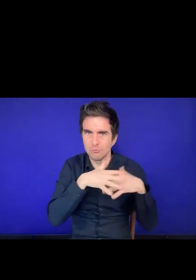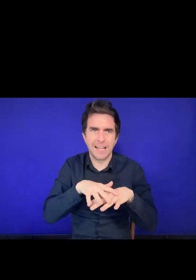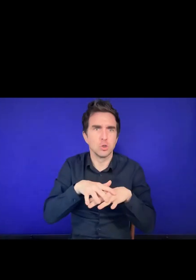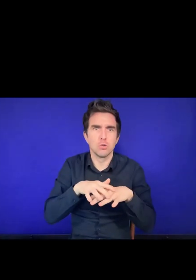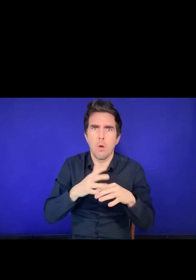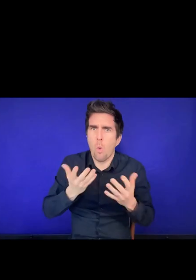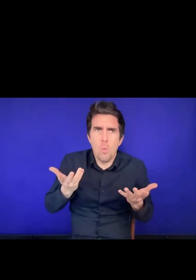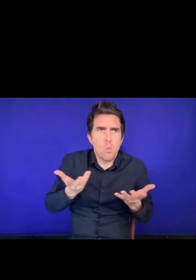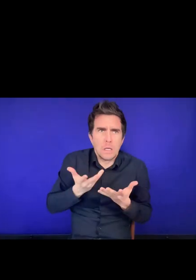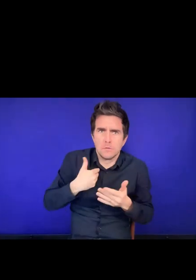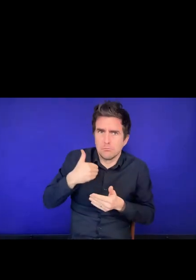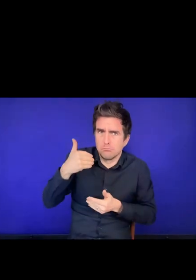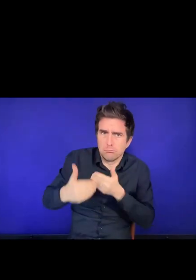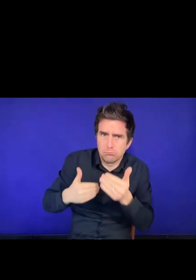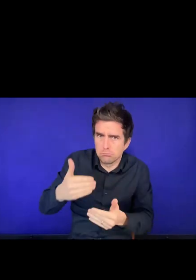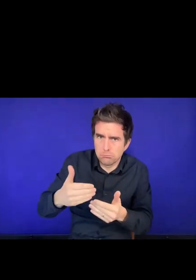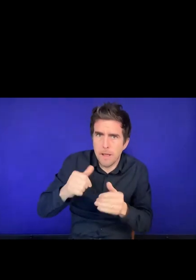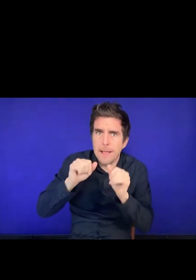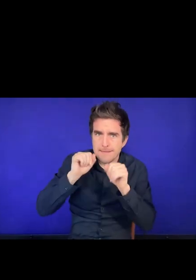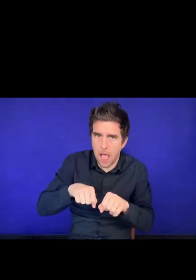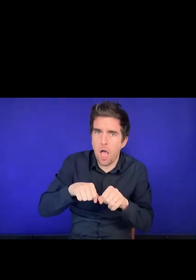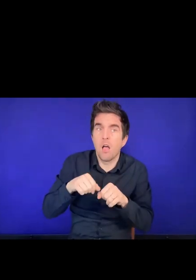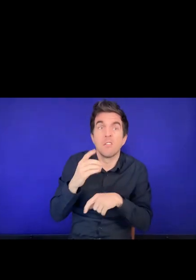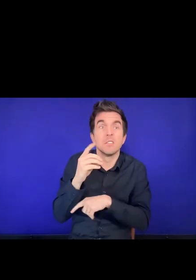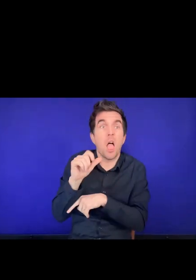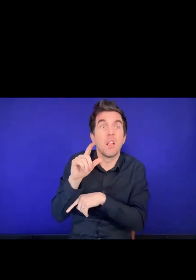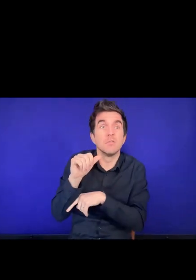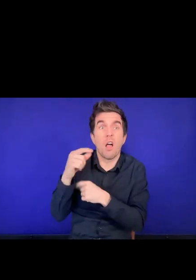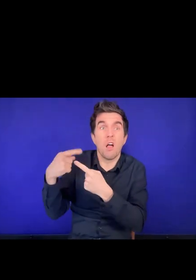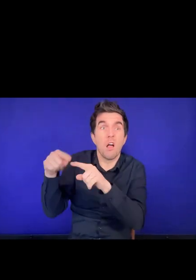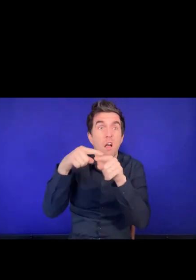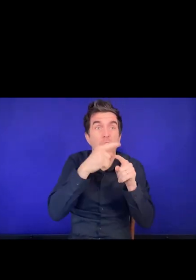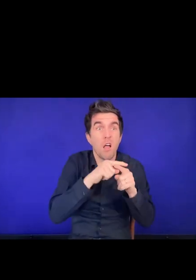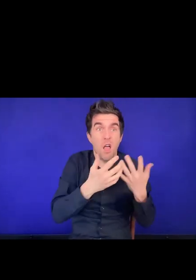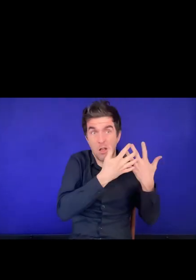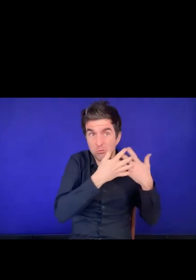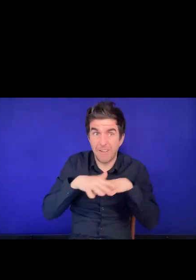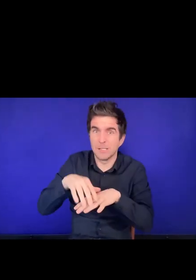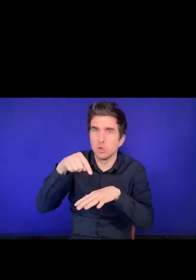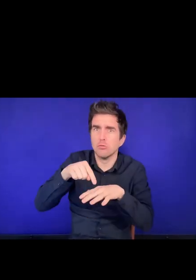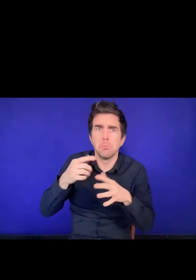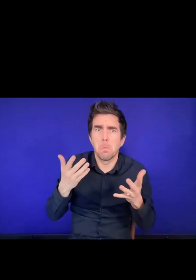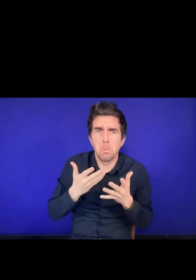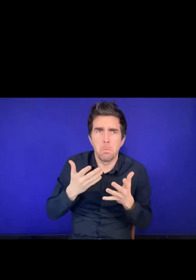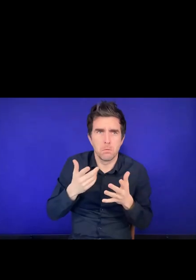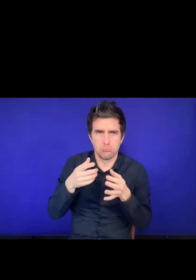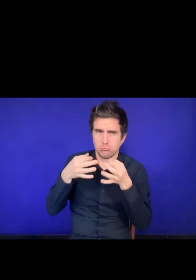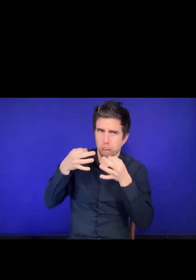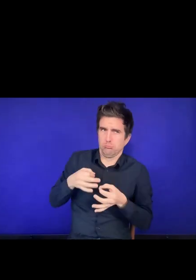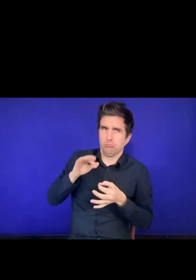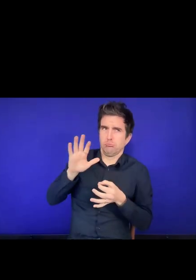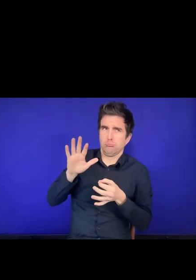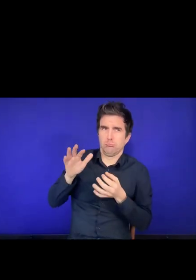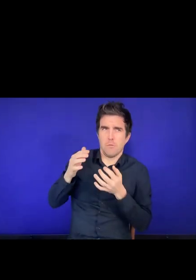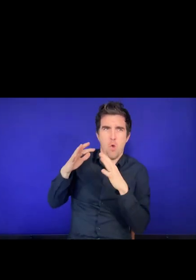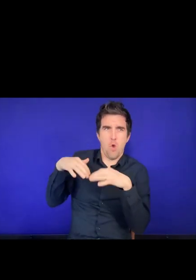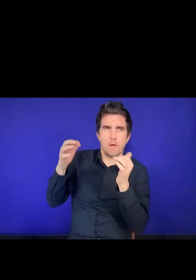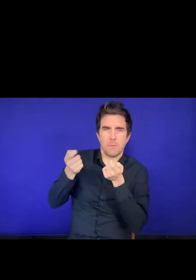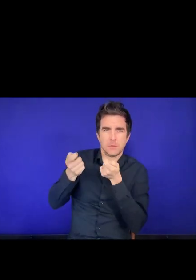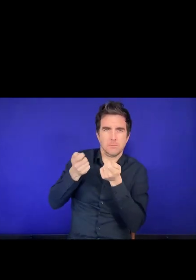data, and any wins or challenges to share. I think we can talk about this for another